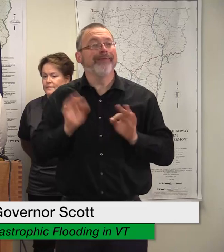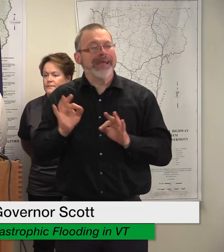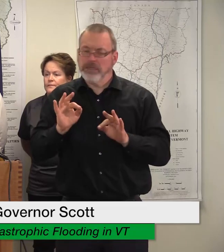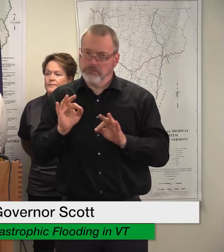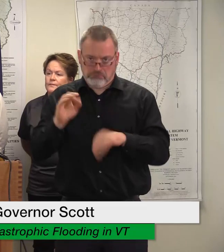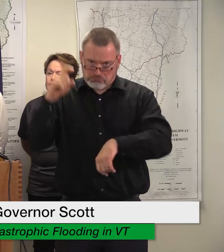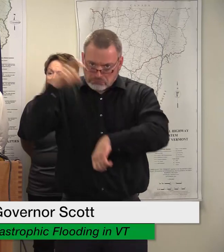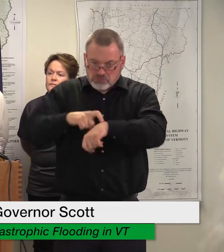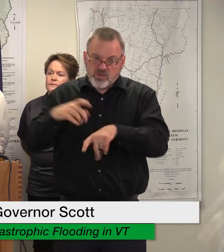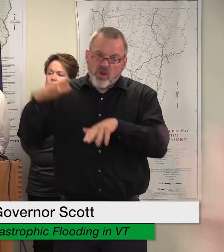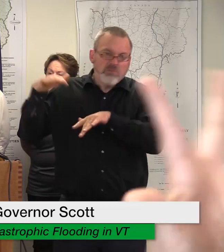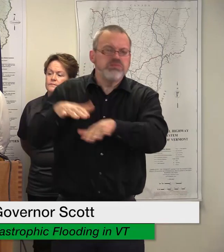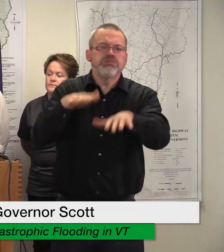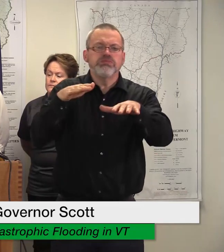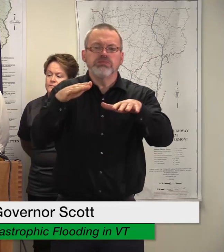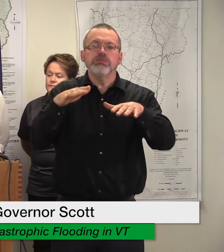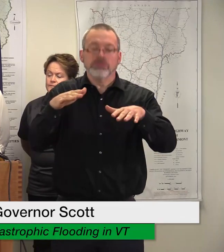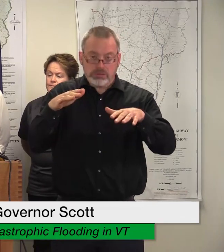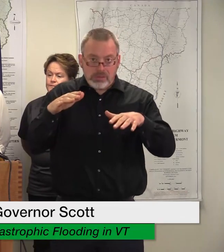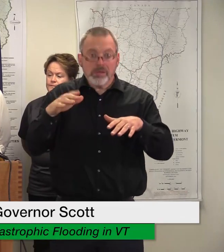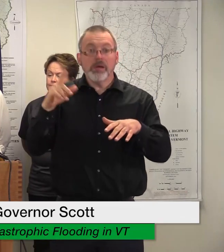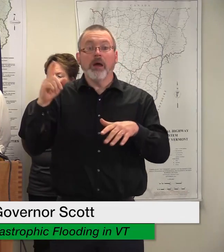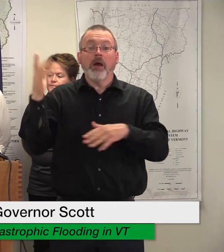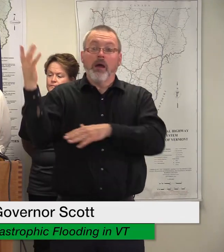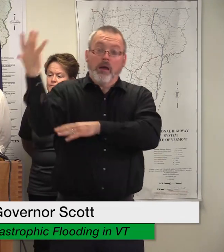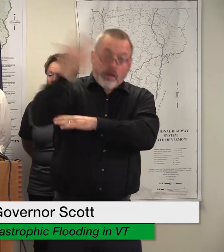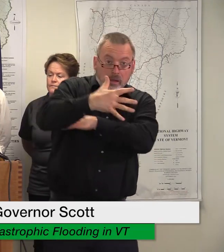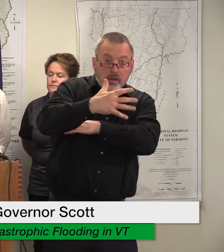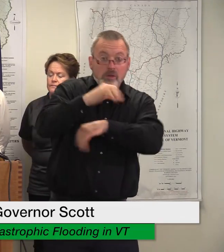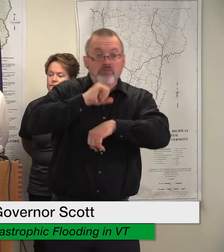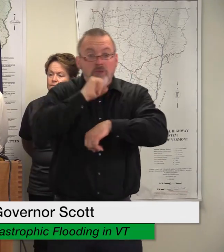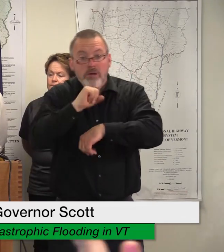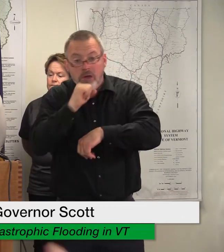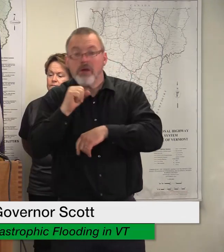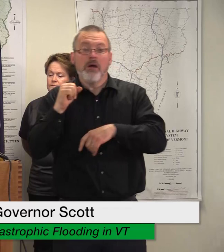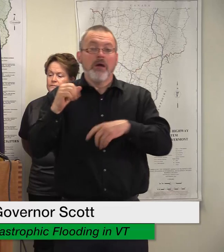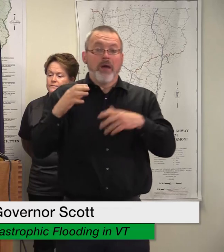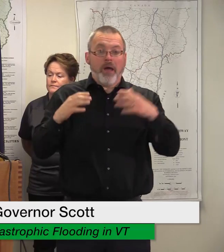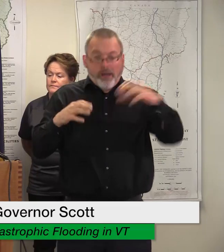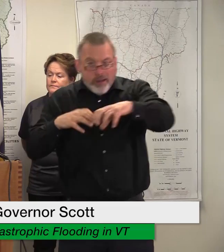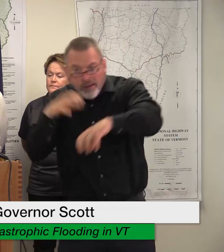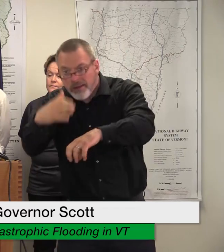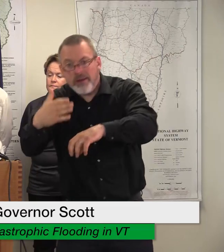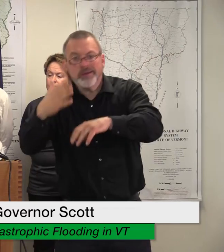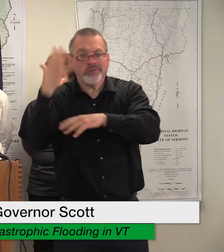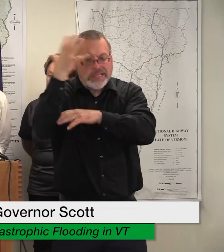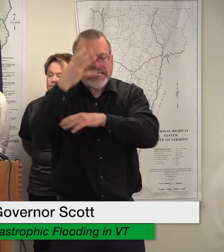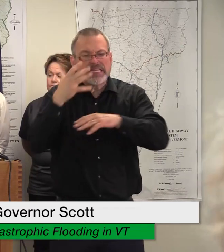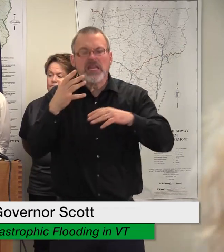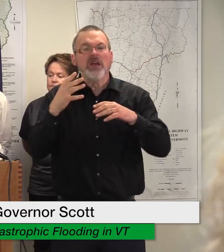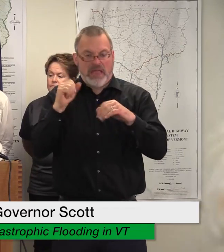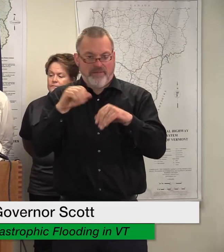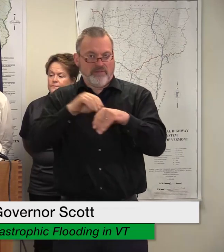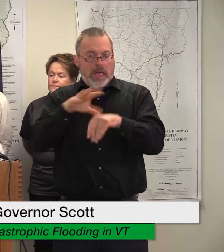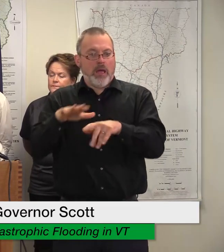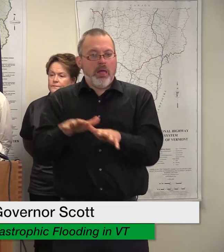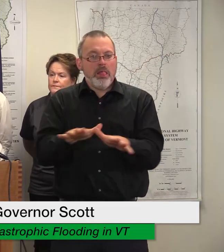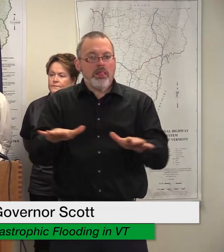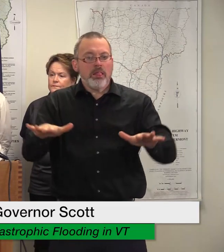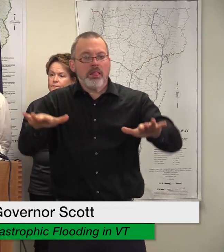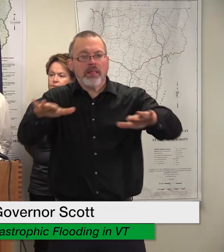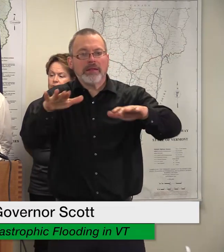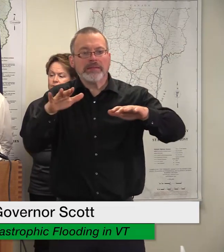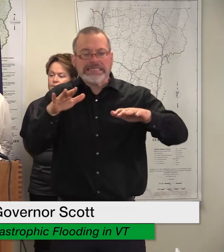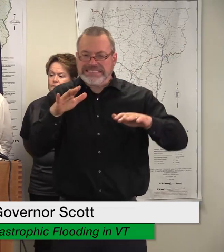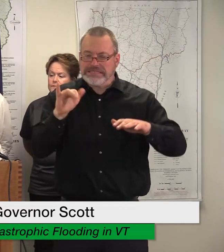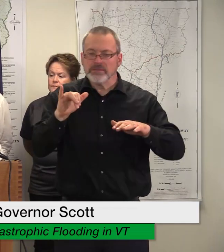and boulders in flood flows and accessing floodplains where they can spread out and dissipate. So to the extent flood-deposited natural